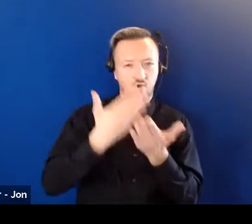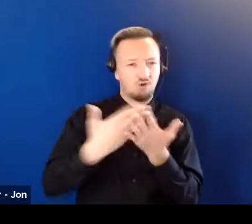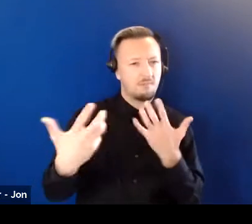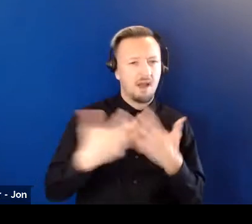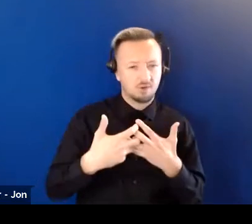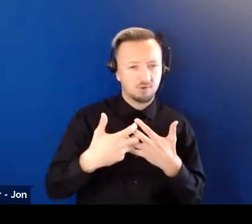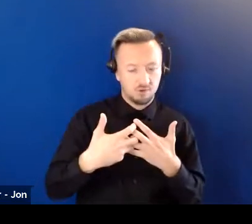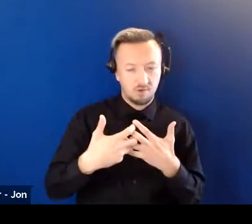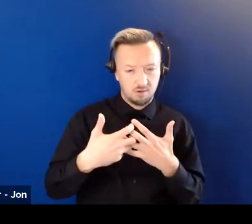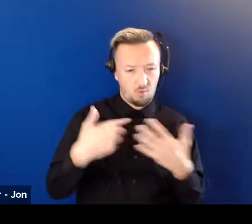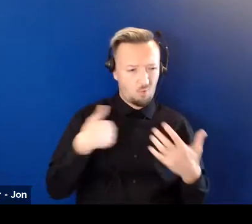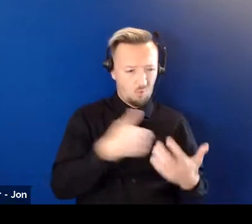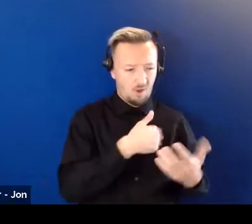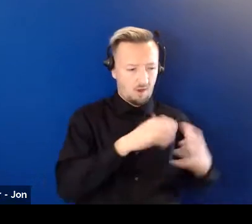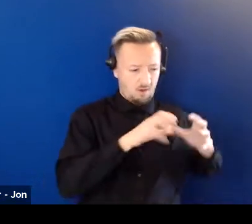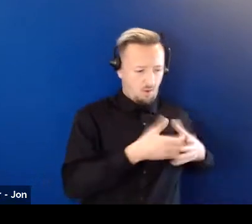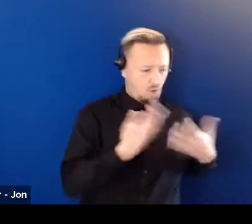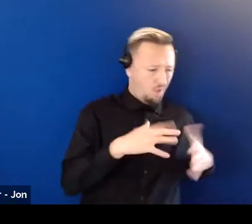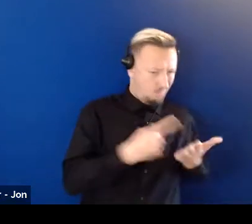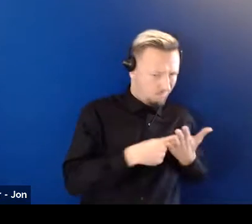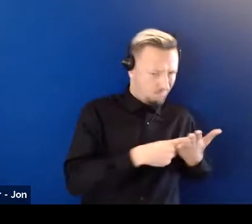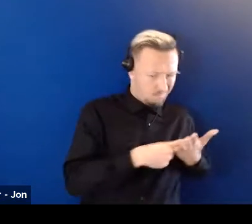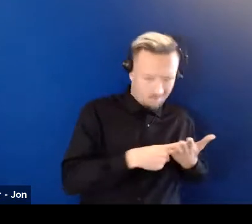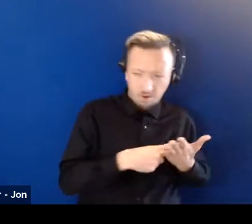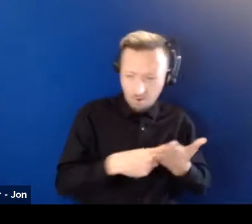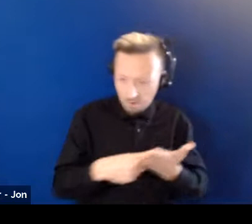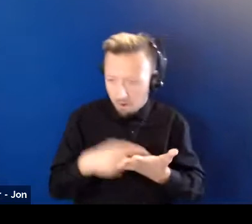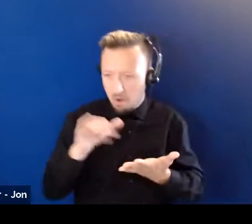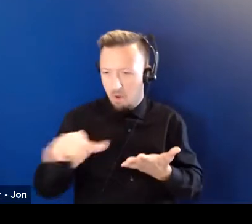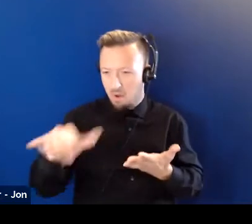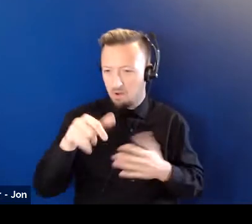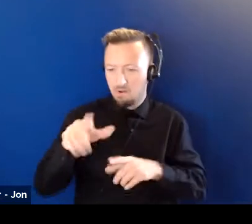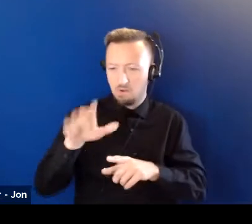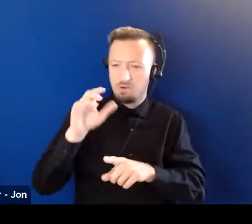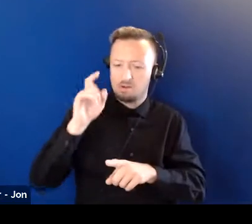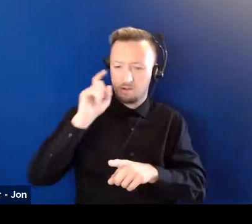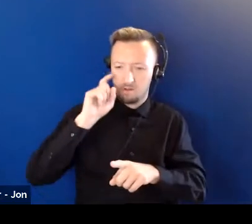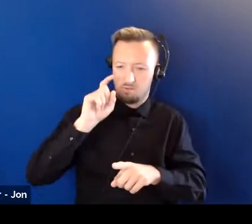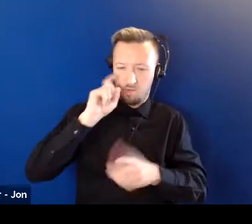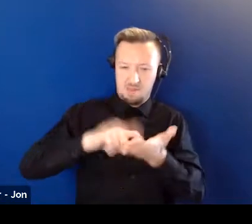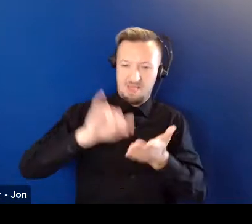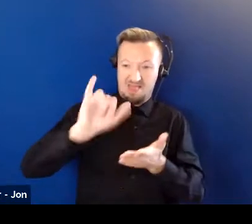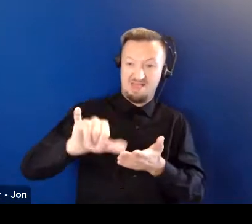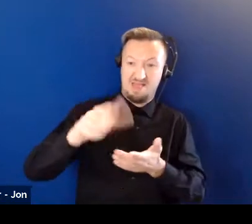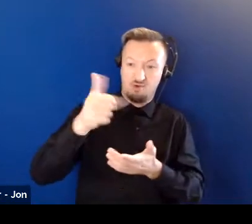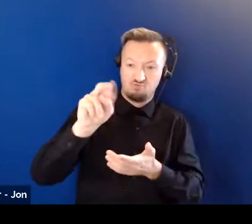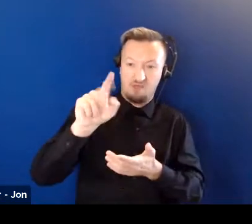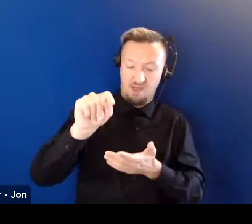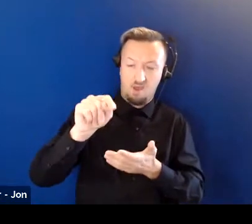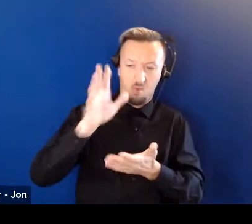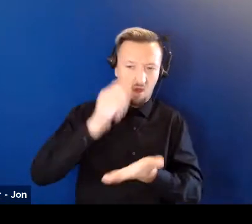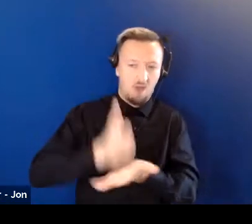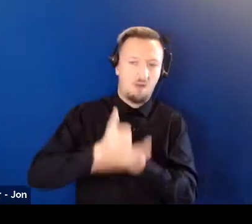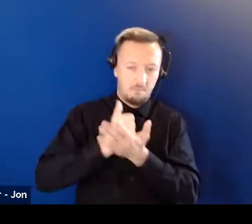how we deliver these services and maintain integrity around the independent living philosophy. Thanks,